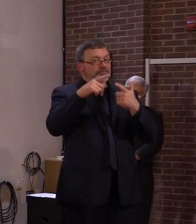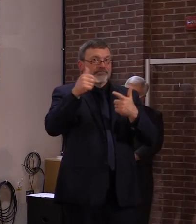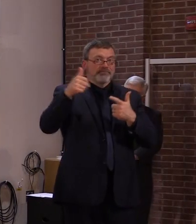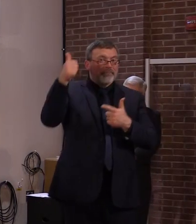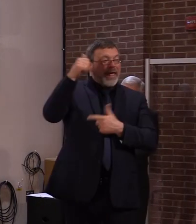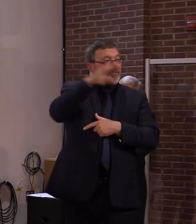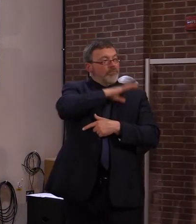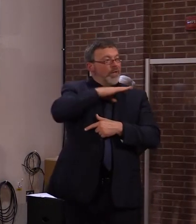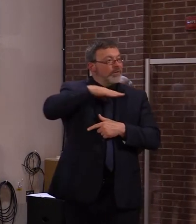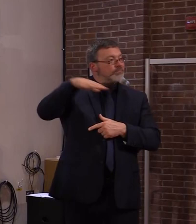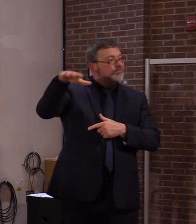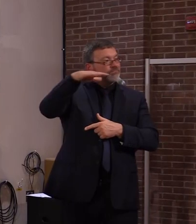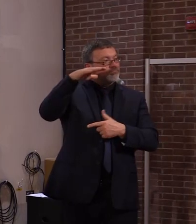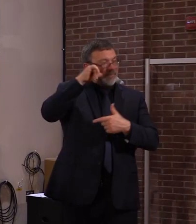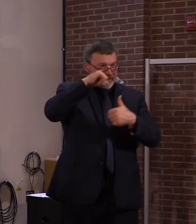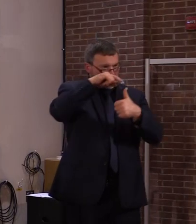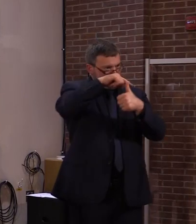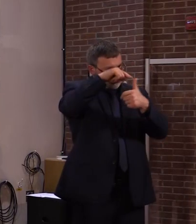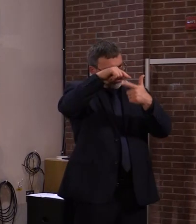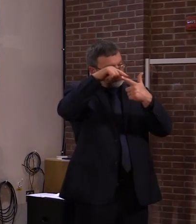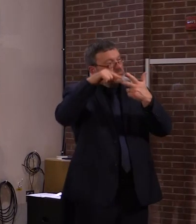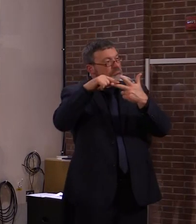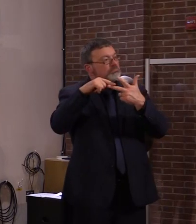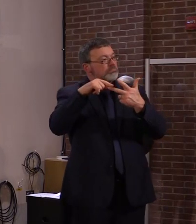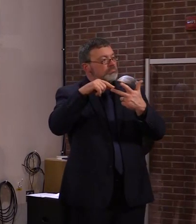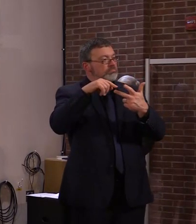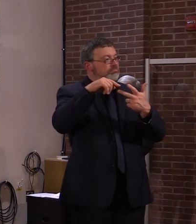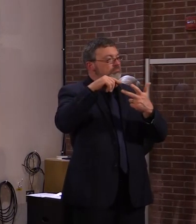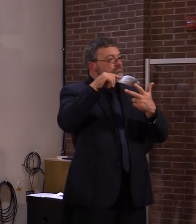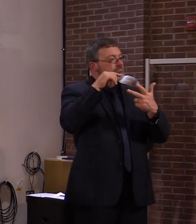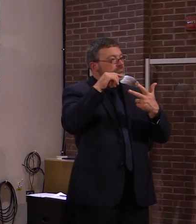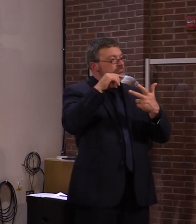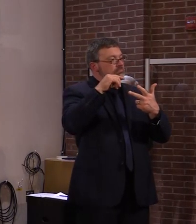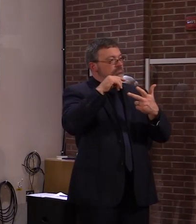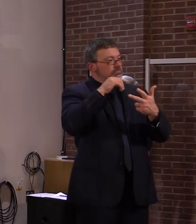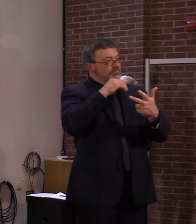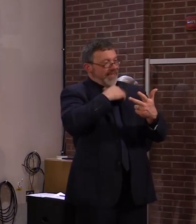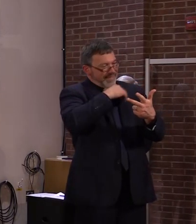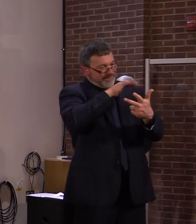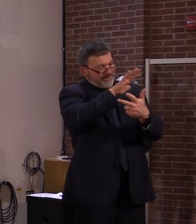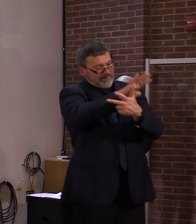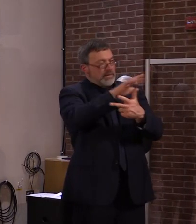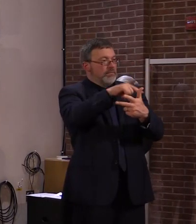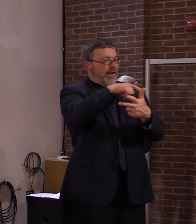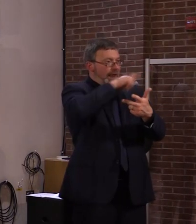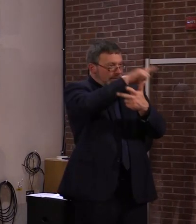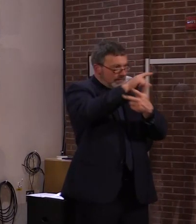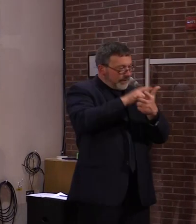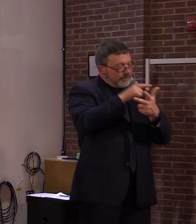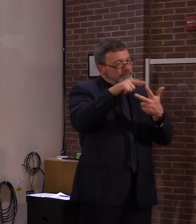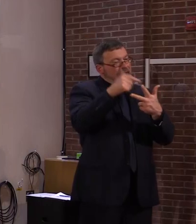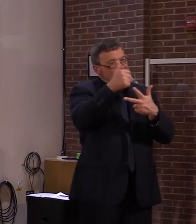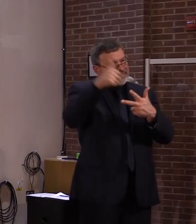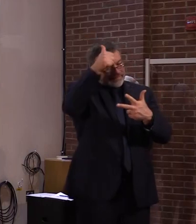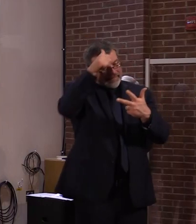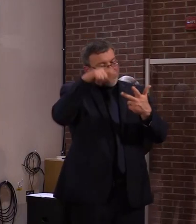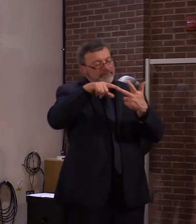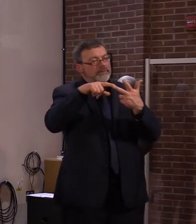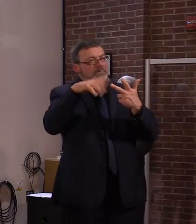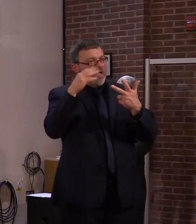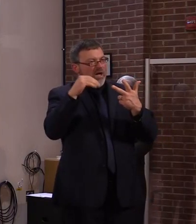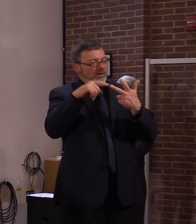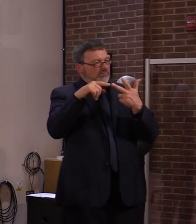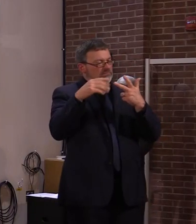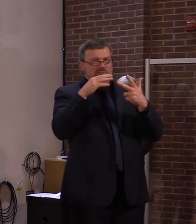executive branch, and judicial branch. They come up with their own budget, and they present it to us. We incorporate that into